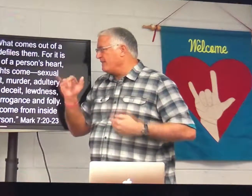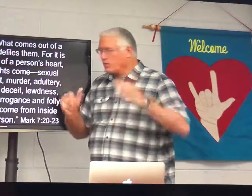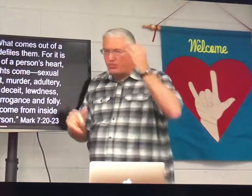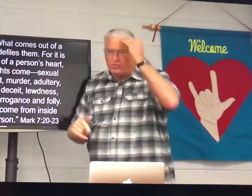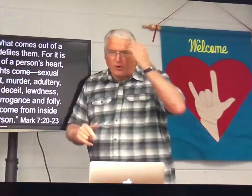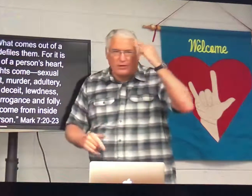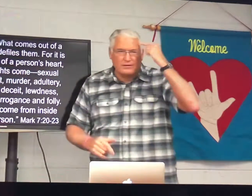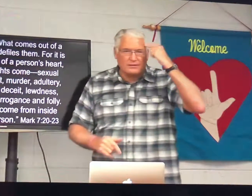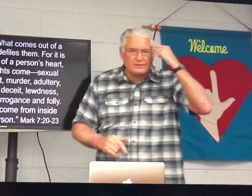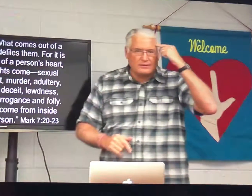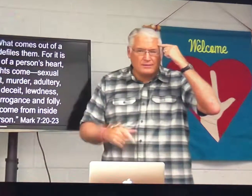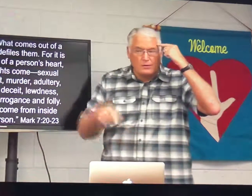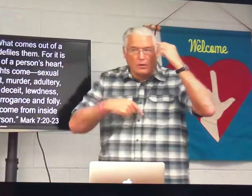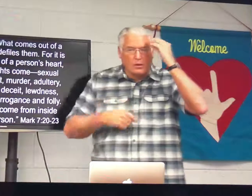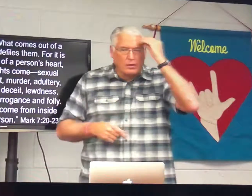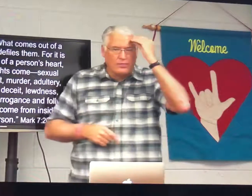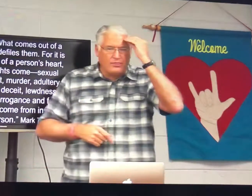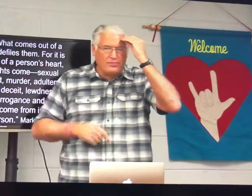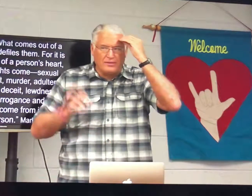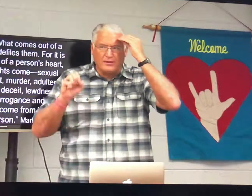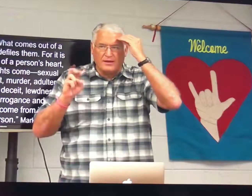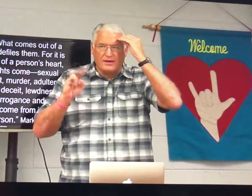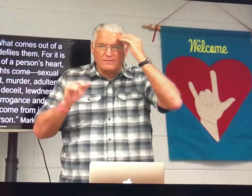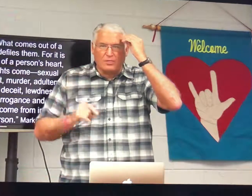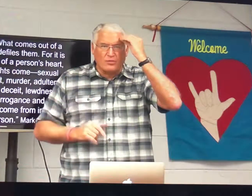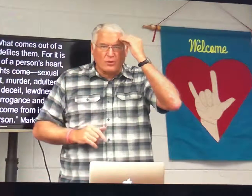Where he's overloaded on the right side.